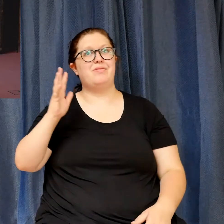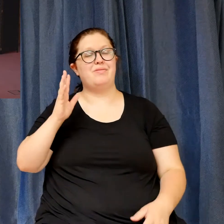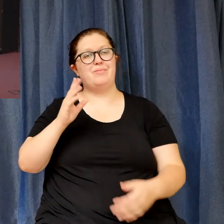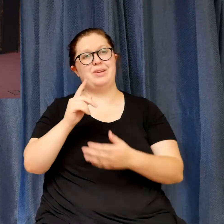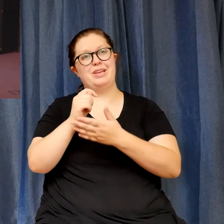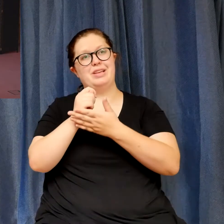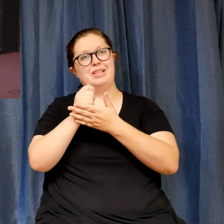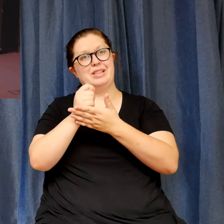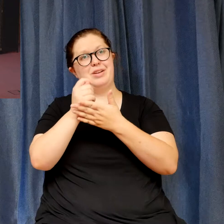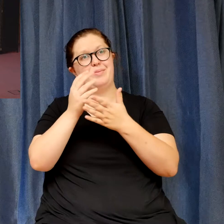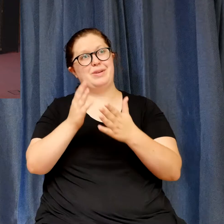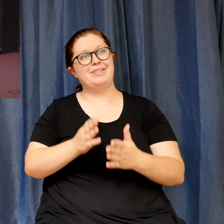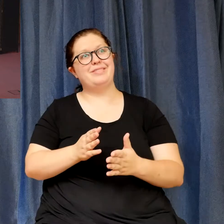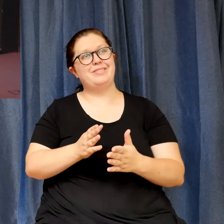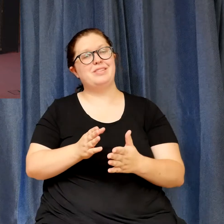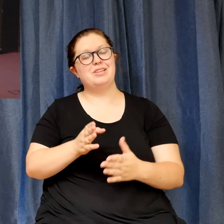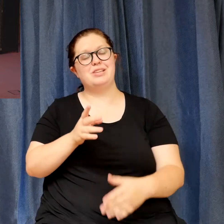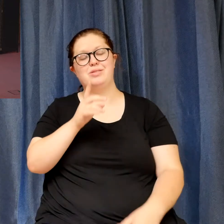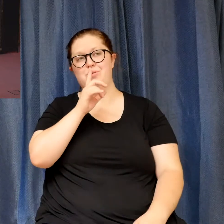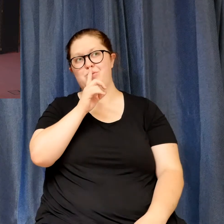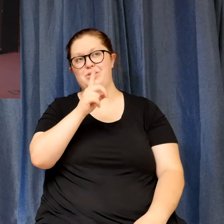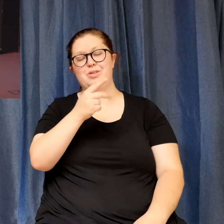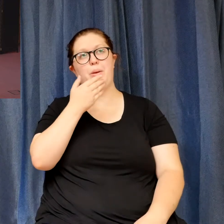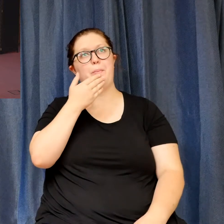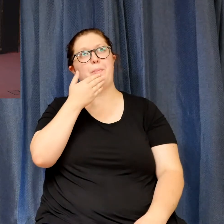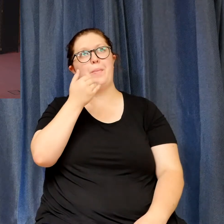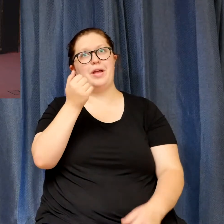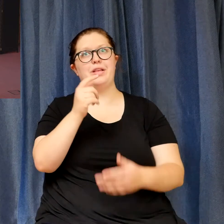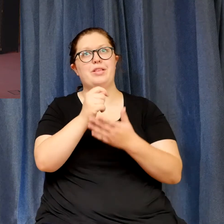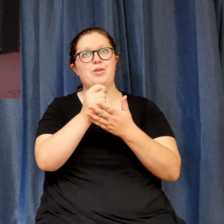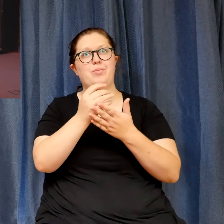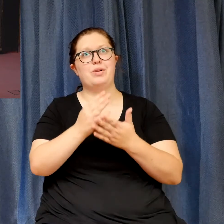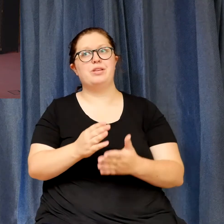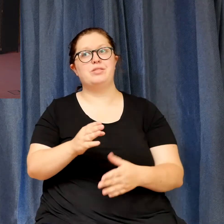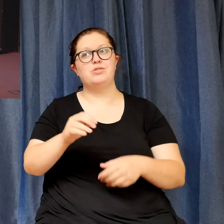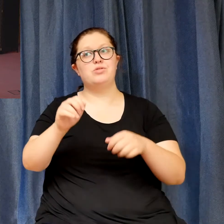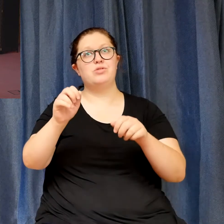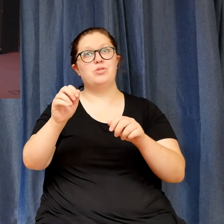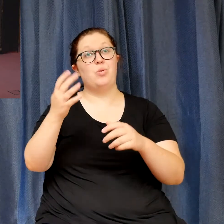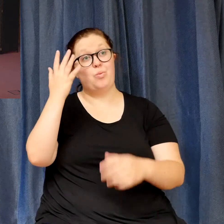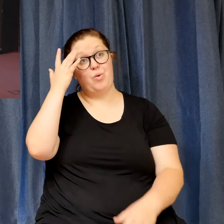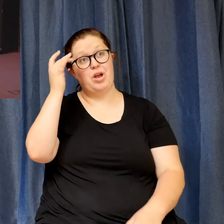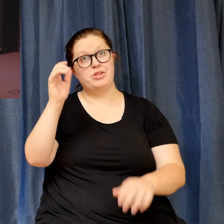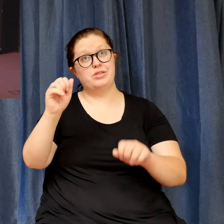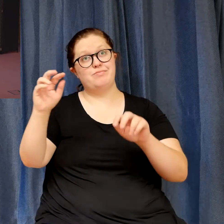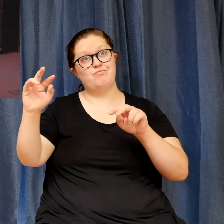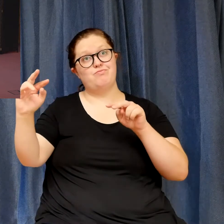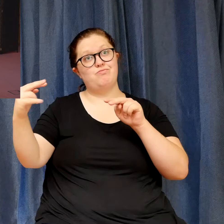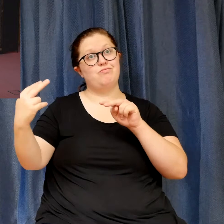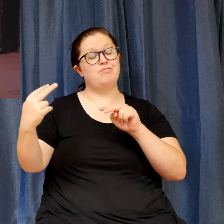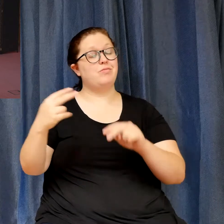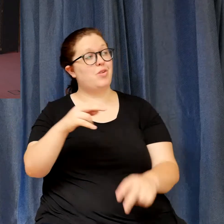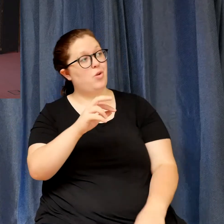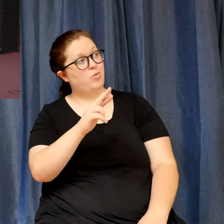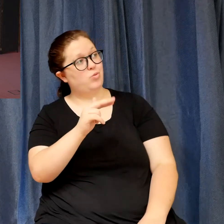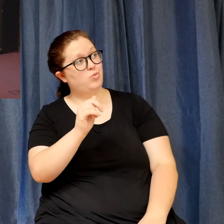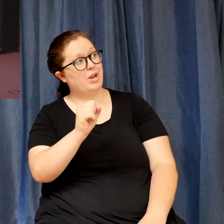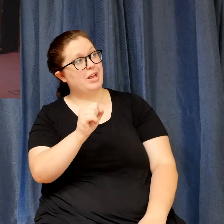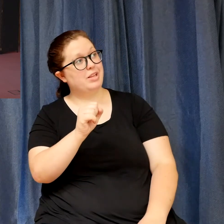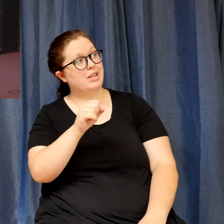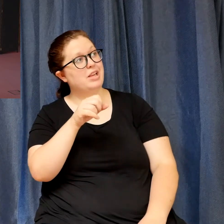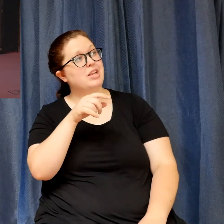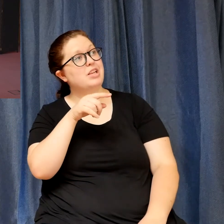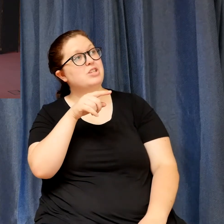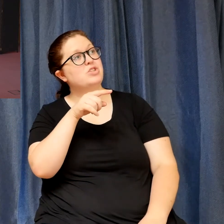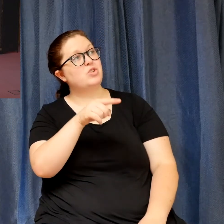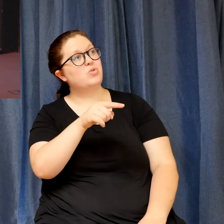at the time. She was the best therapist I ever had because she could look me straight in the eye and say, "Raz,